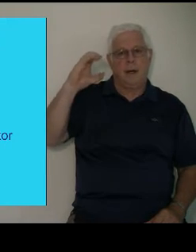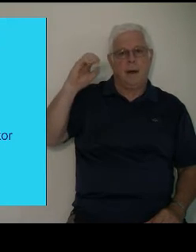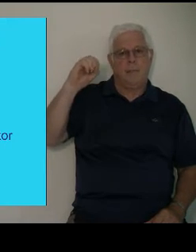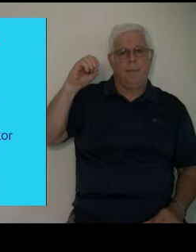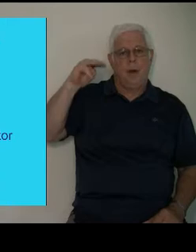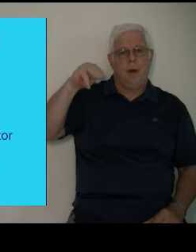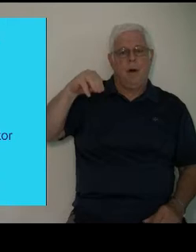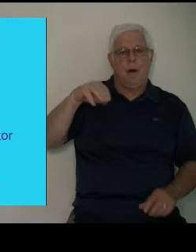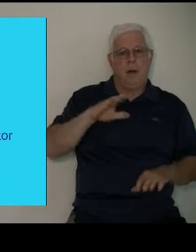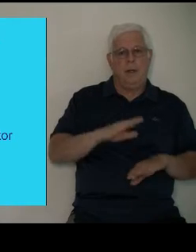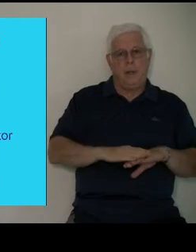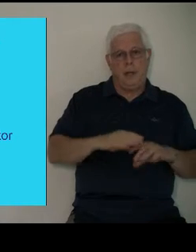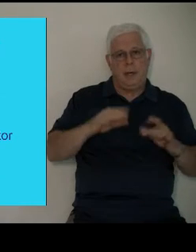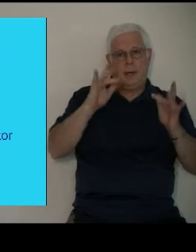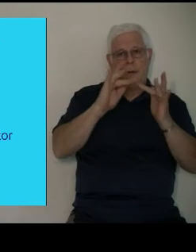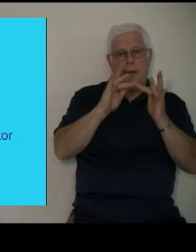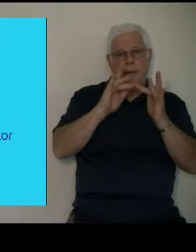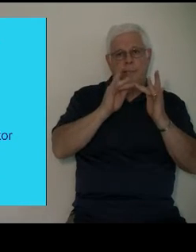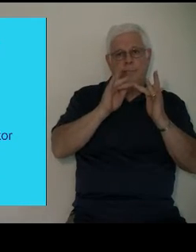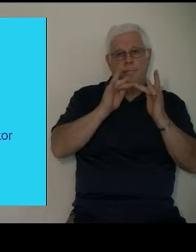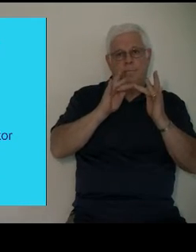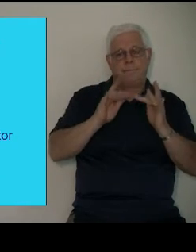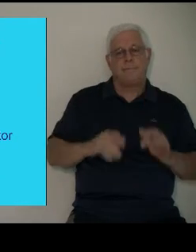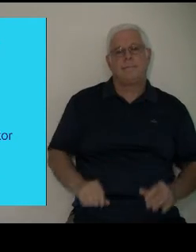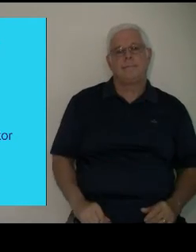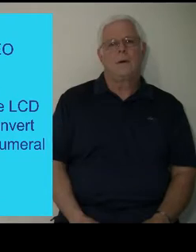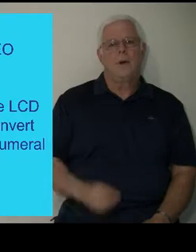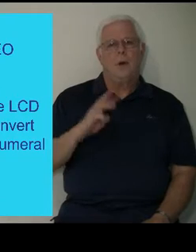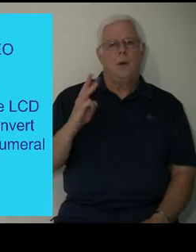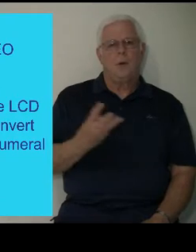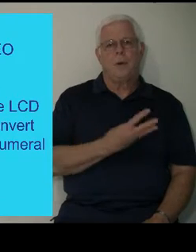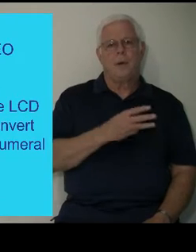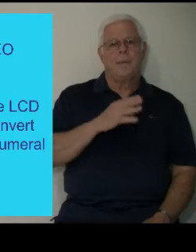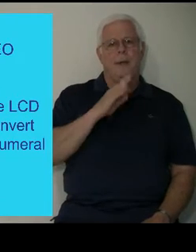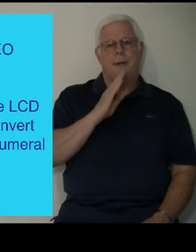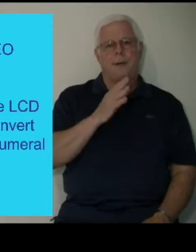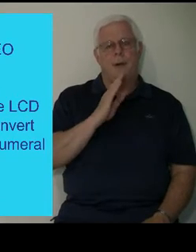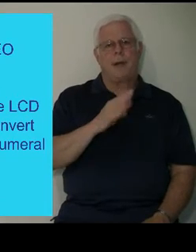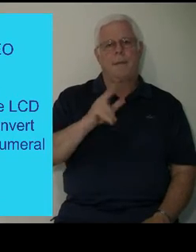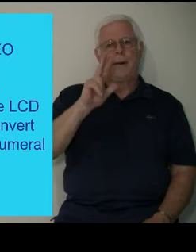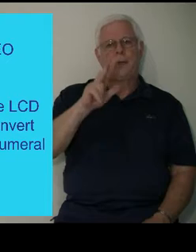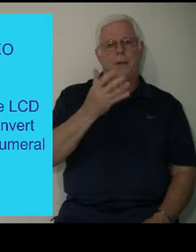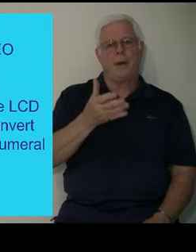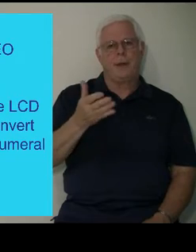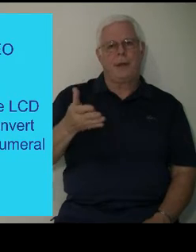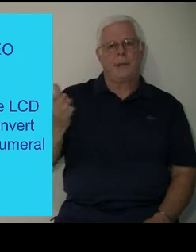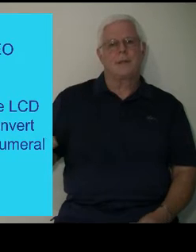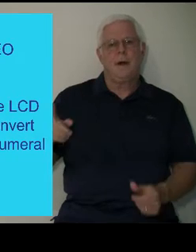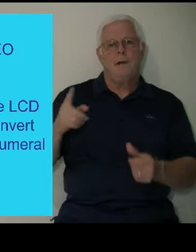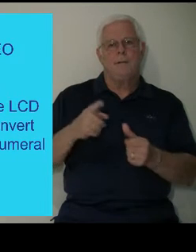mcmelectronics.com on the internet. We're going to be talking about 3 things.